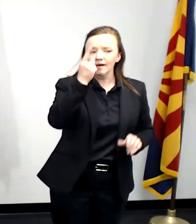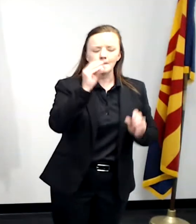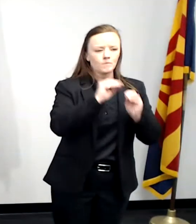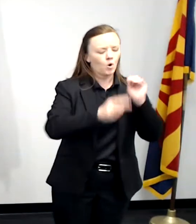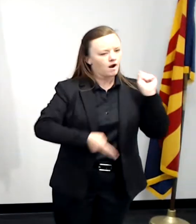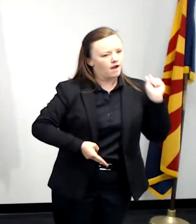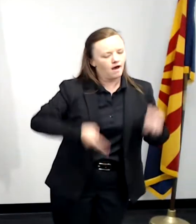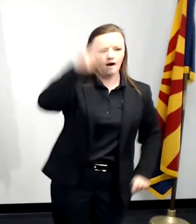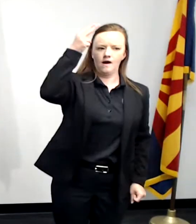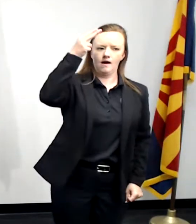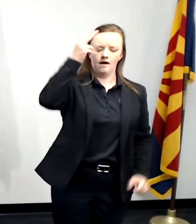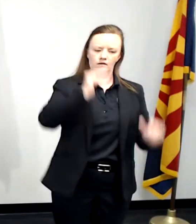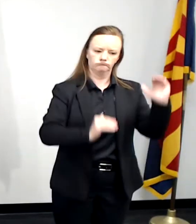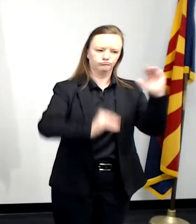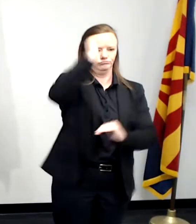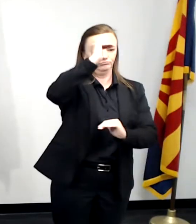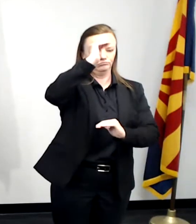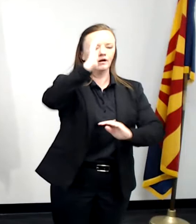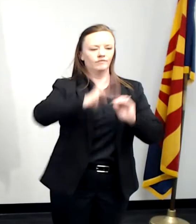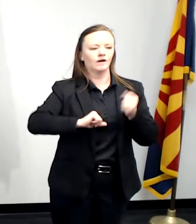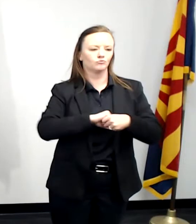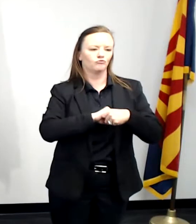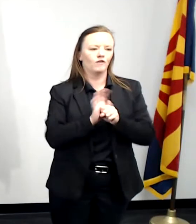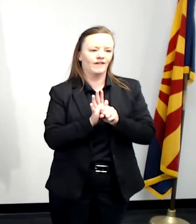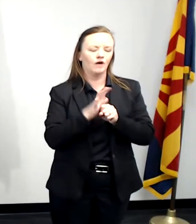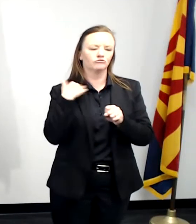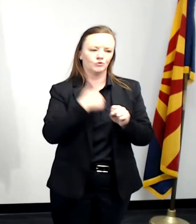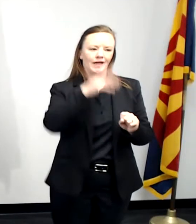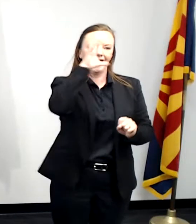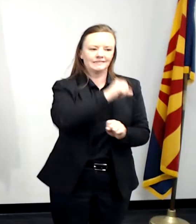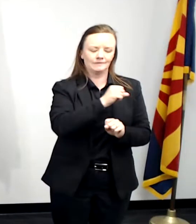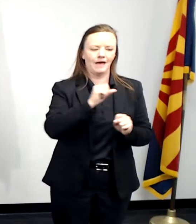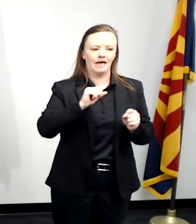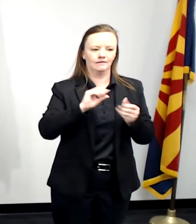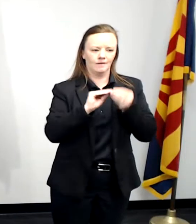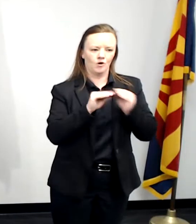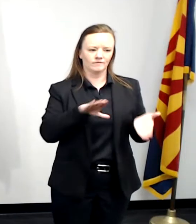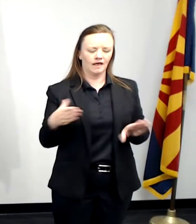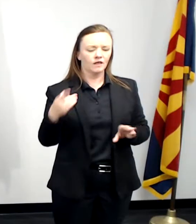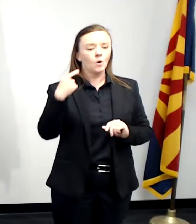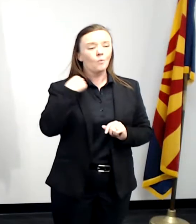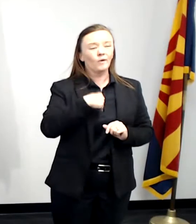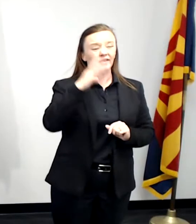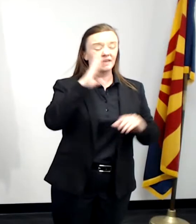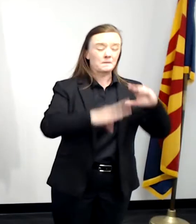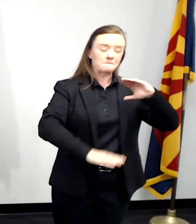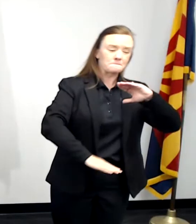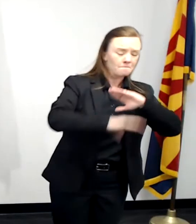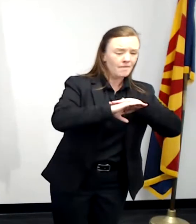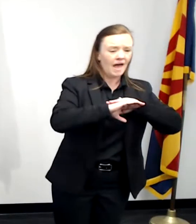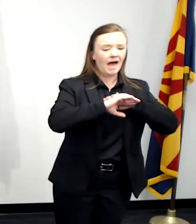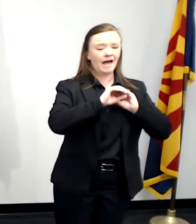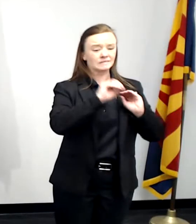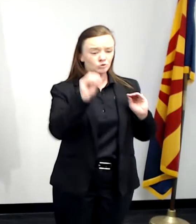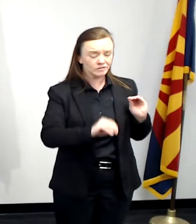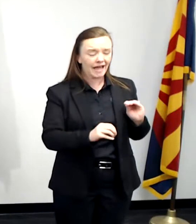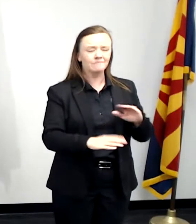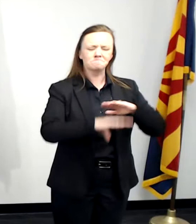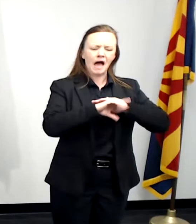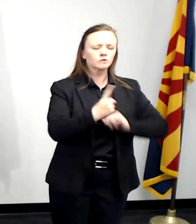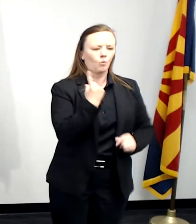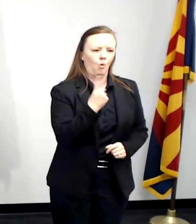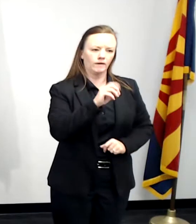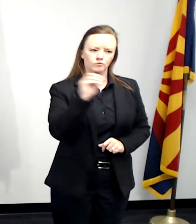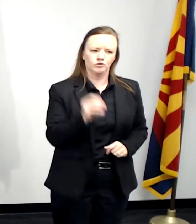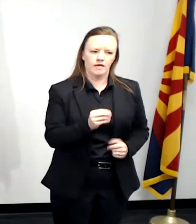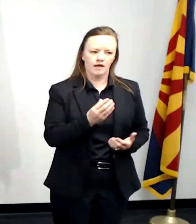we're estimating the mortality rate of COVID-19 to be. We think the highest that it's going to be is 1%, and it could even